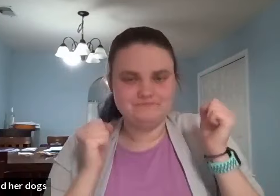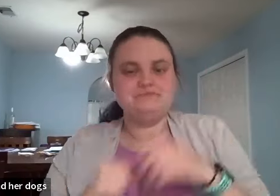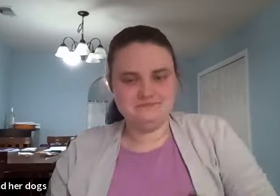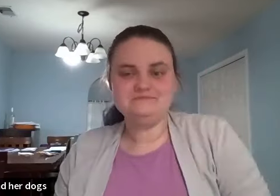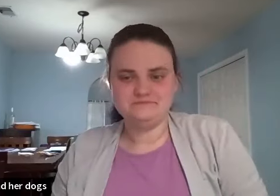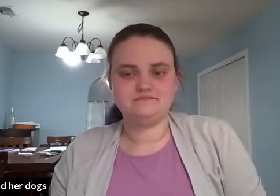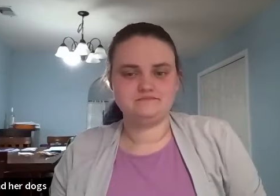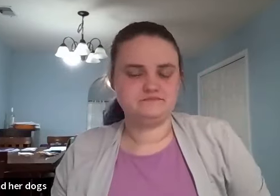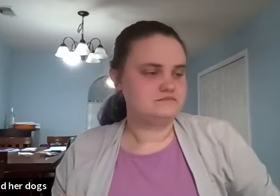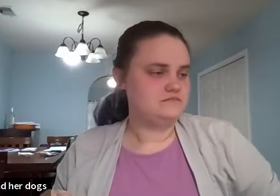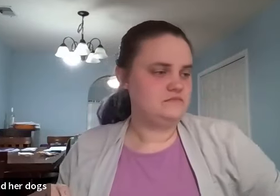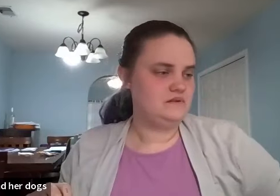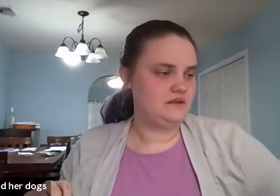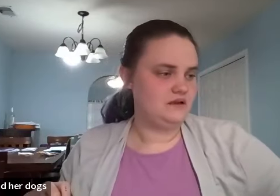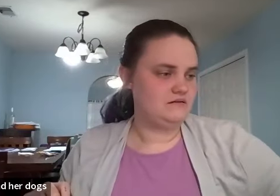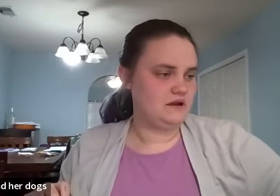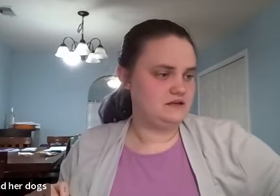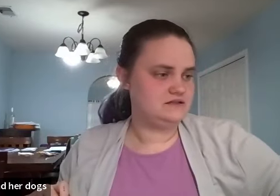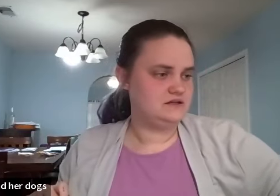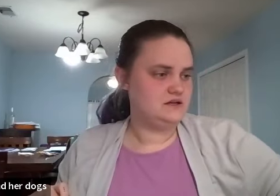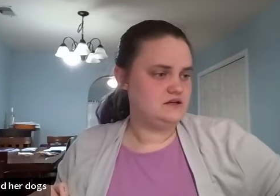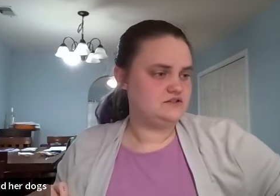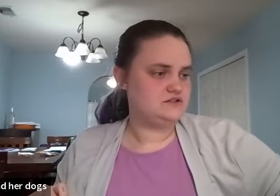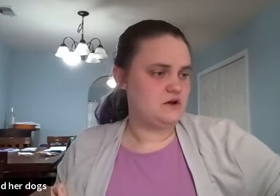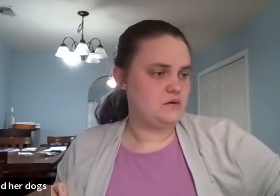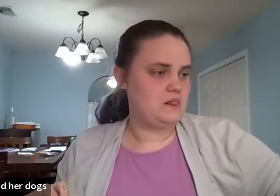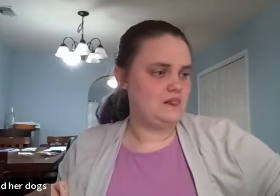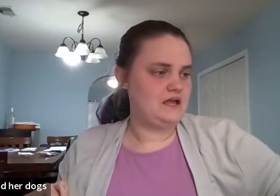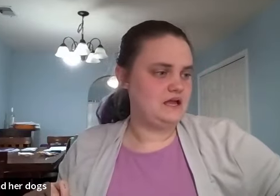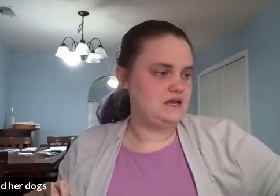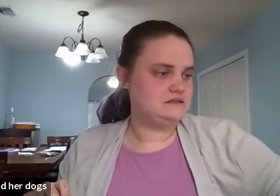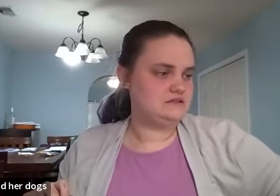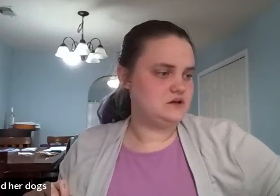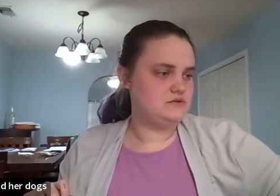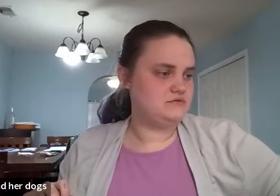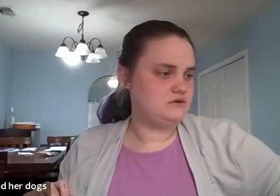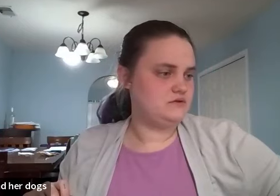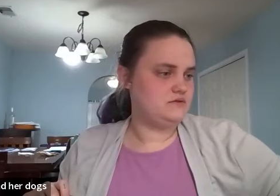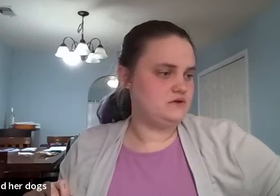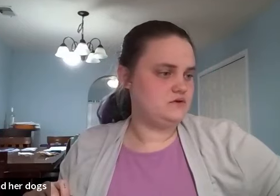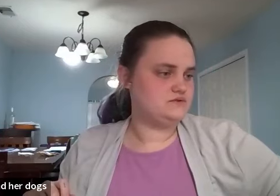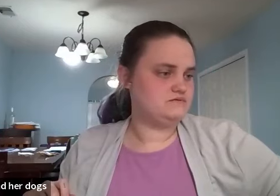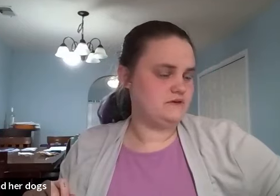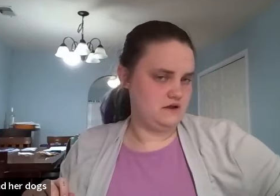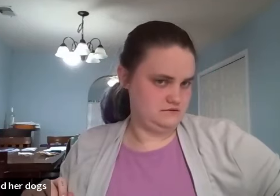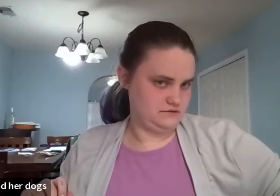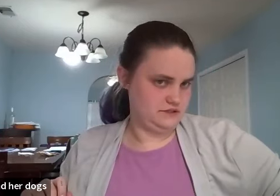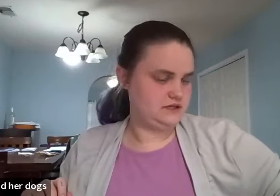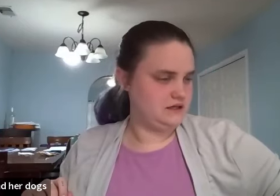Mm-hmm. All right. So let's go through those five real quick